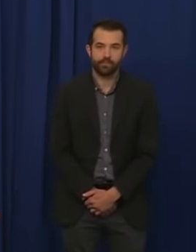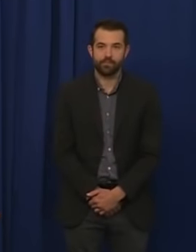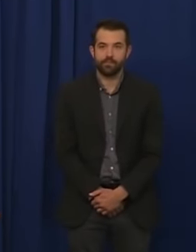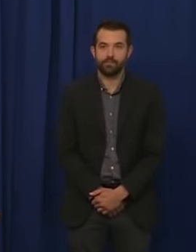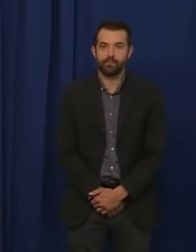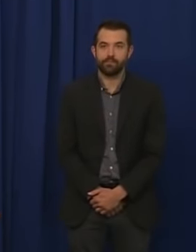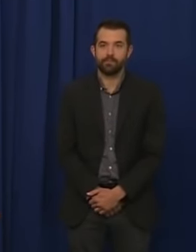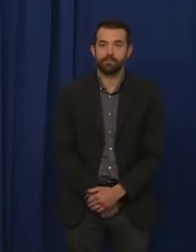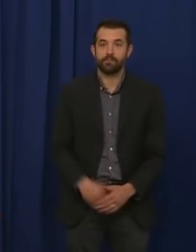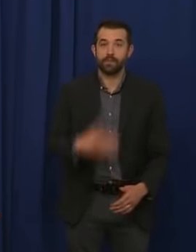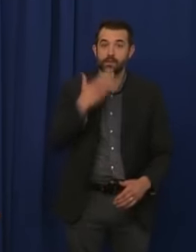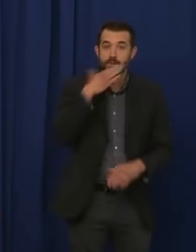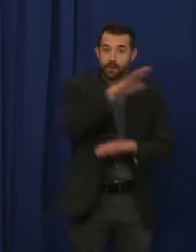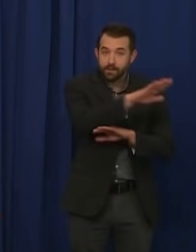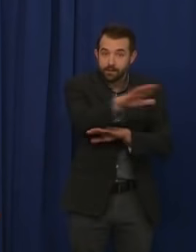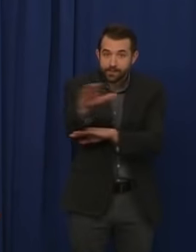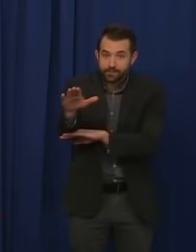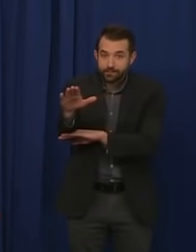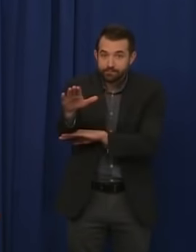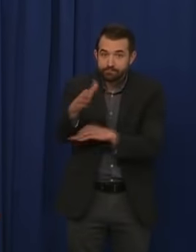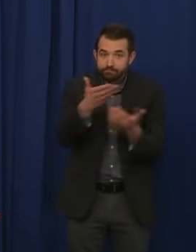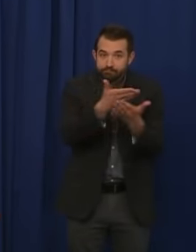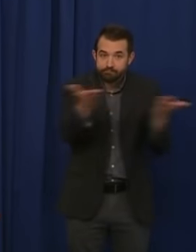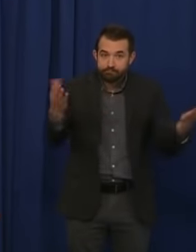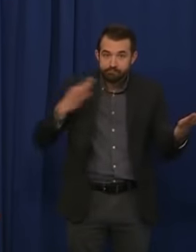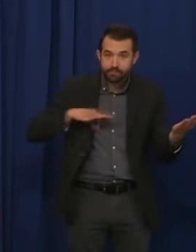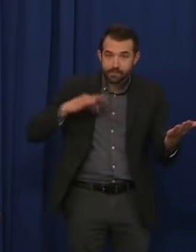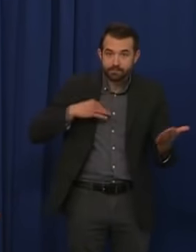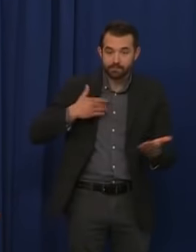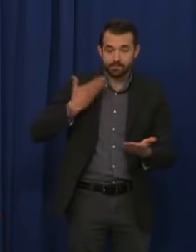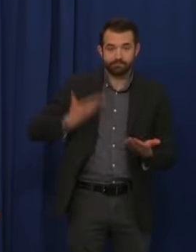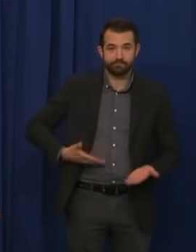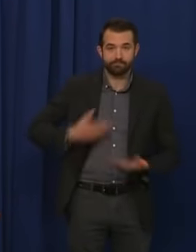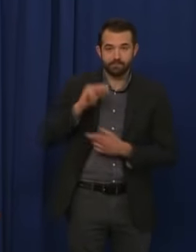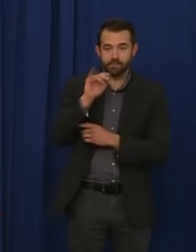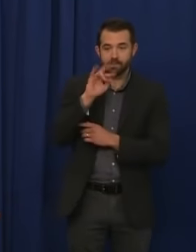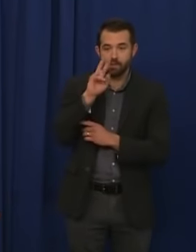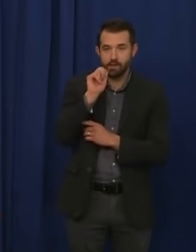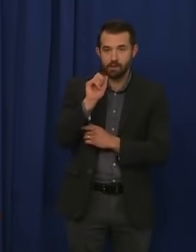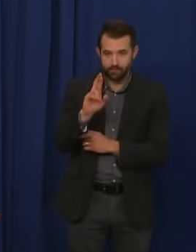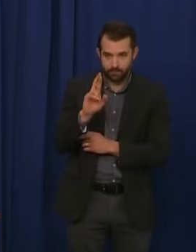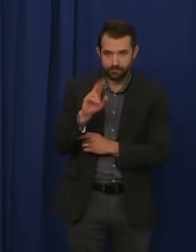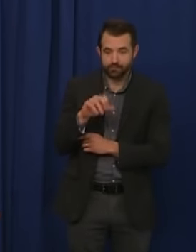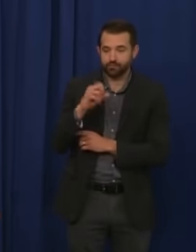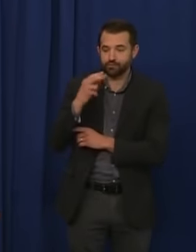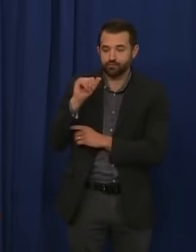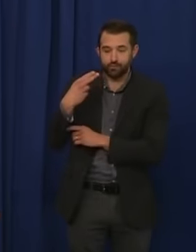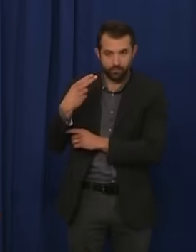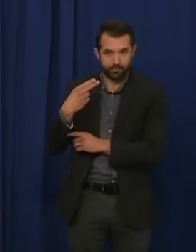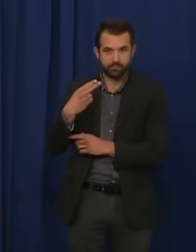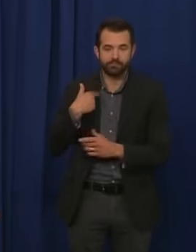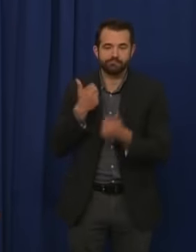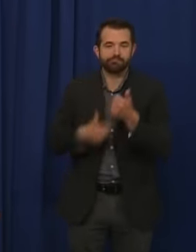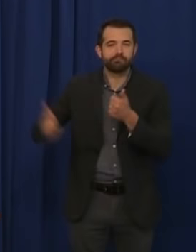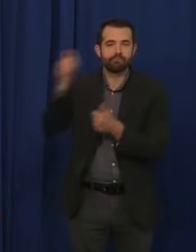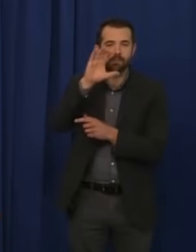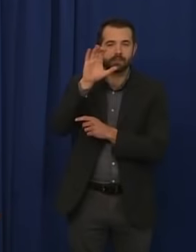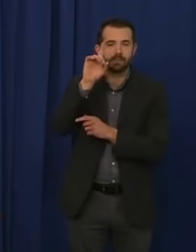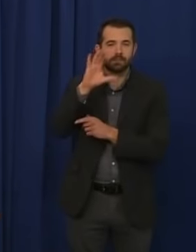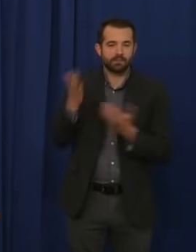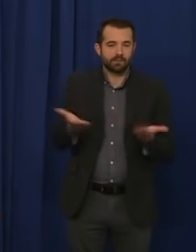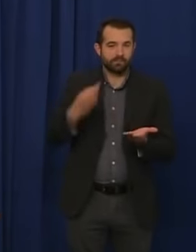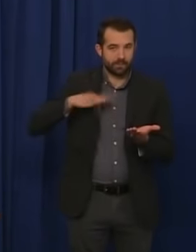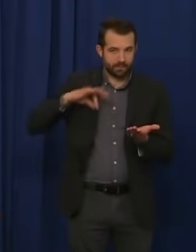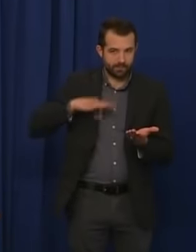Good afternoon, ladies and gentlemen. My name is Nirav Shah. I'm the director of the State of Maine Center for Disease Control and